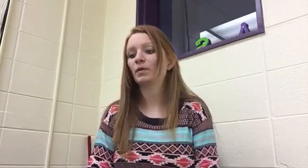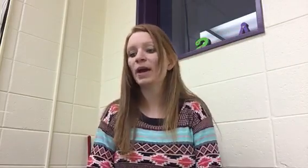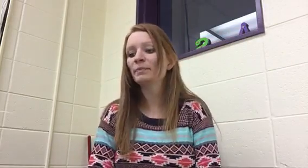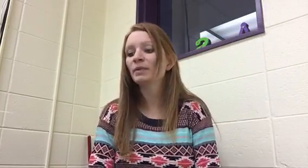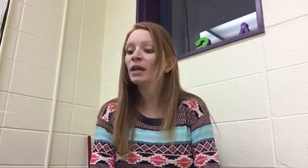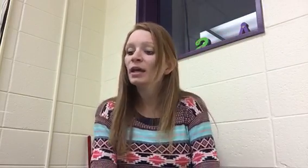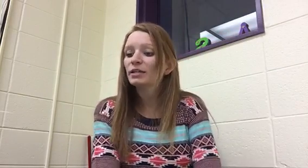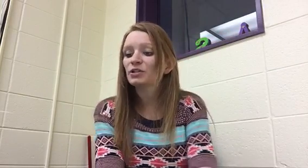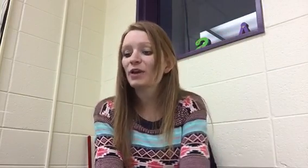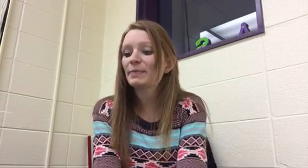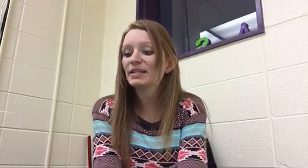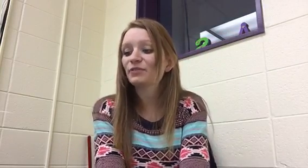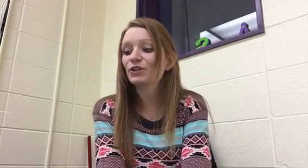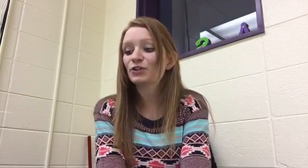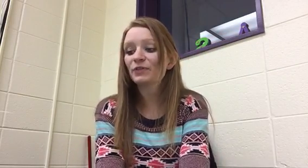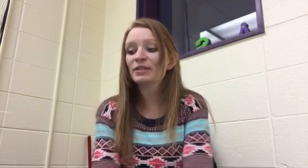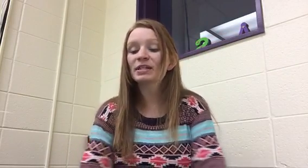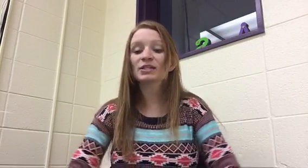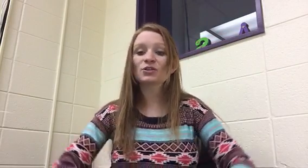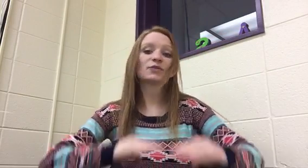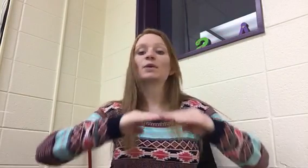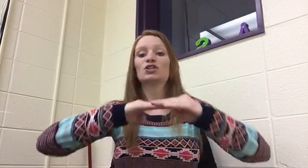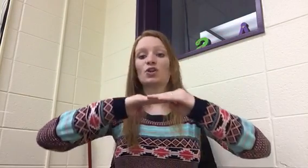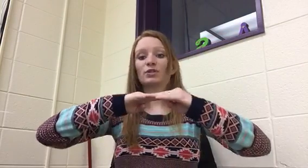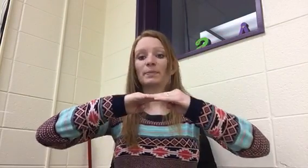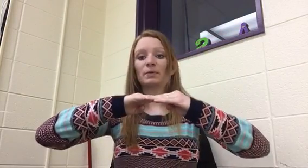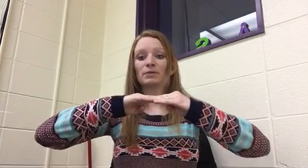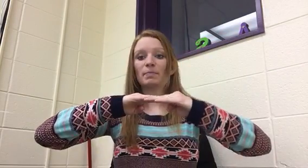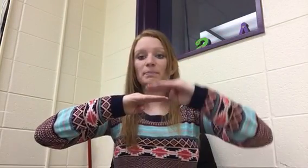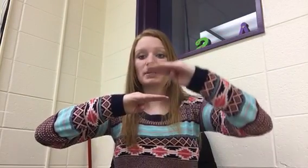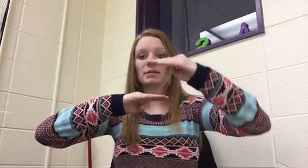okay? Describing different surfaces, so if you wanted to show something was bumpy,